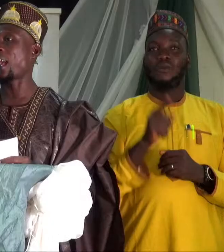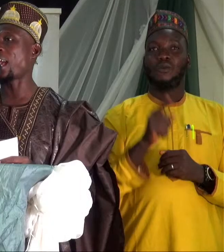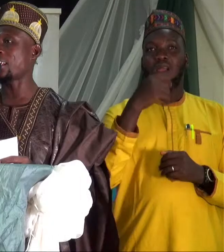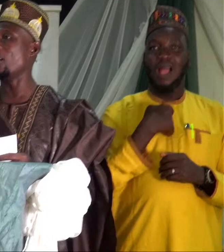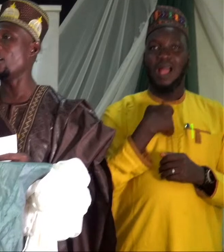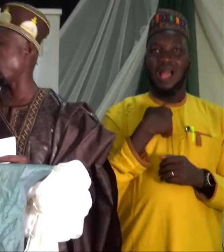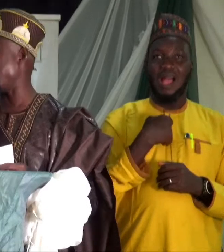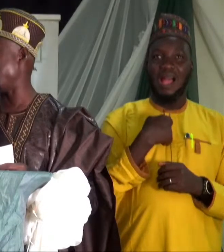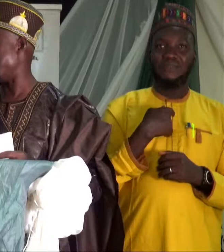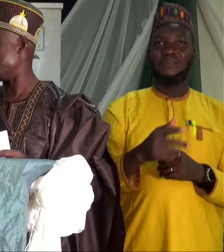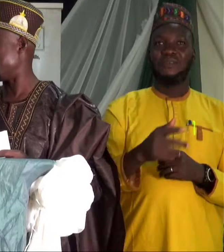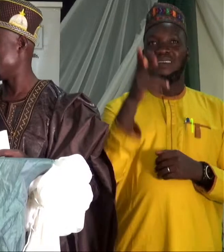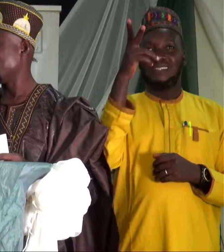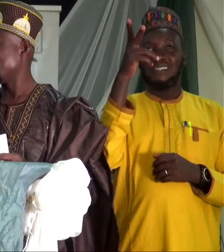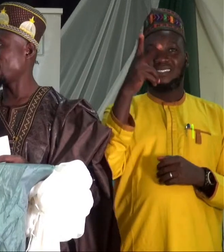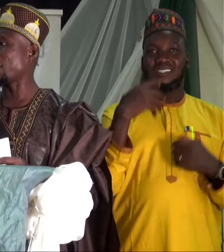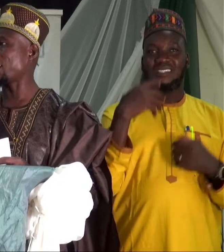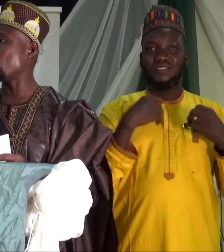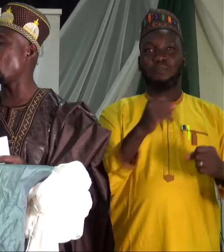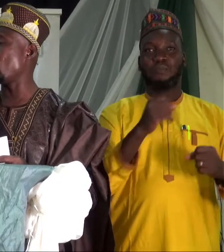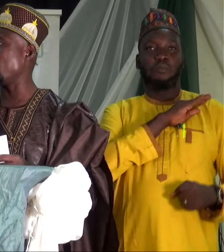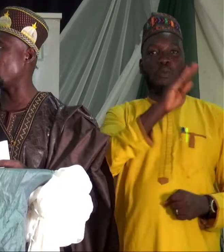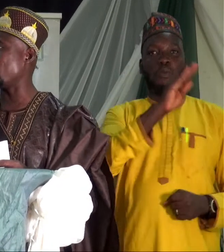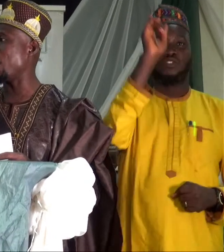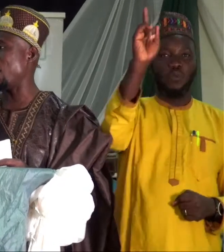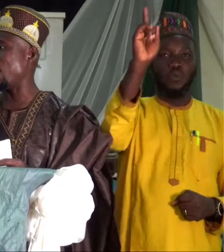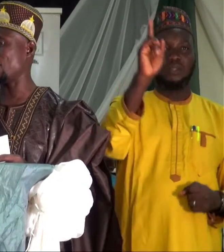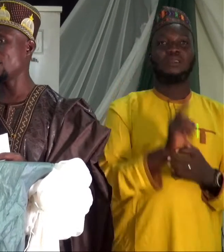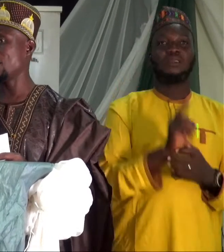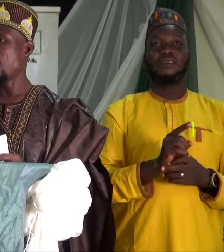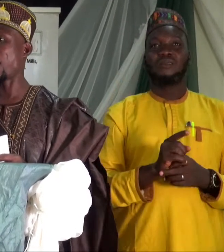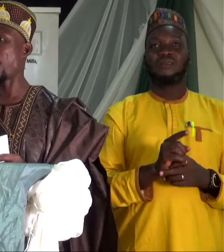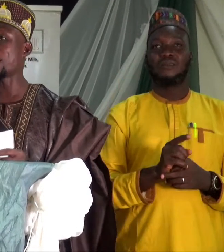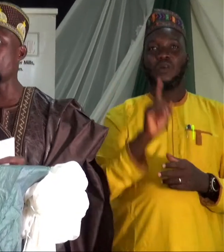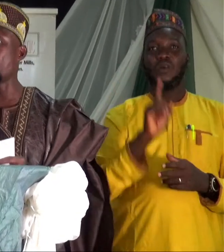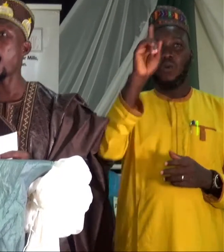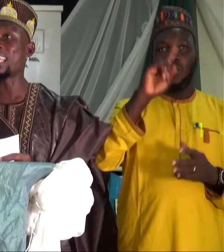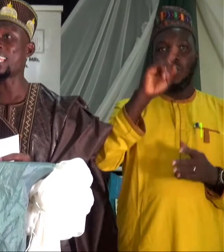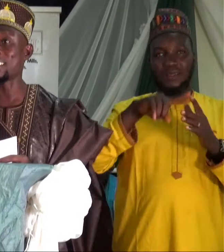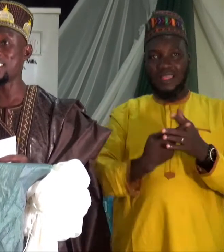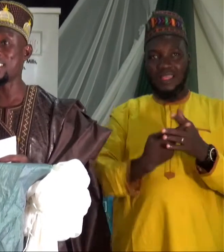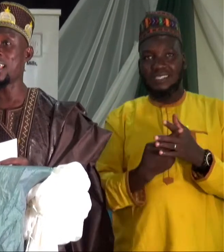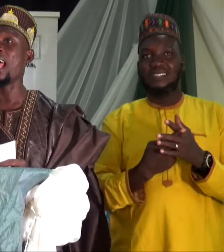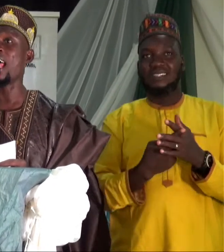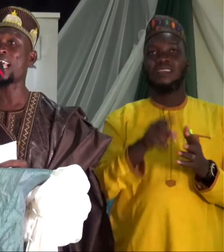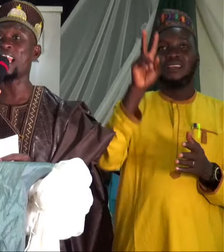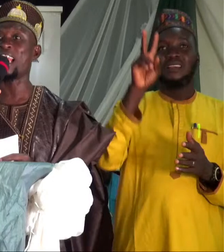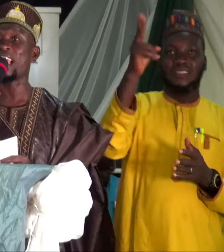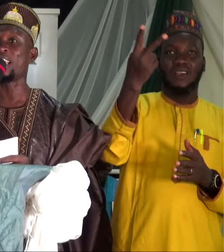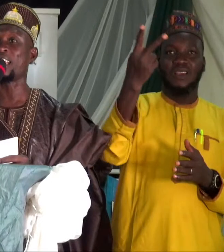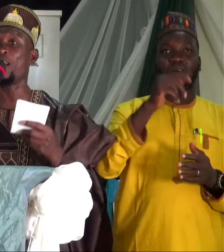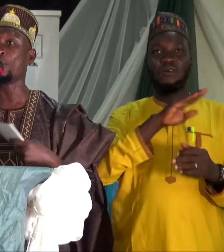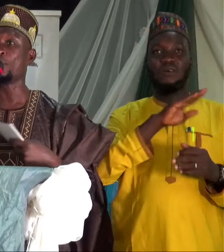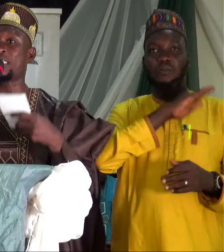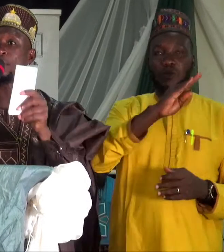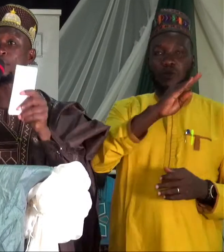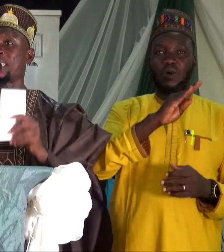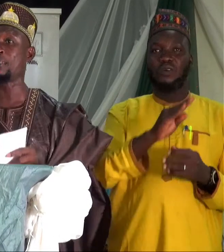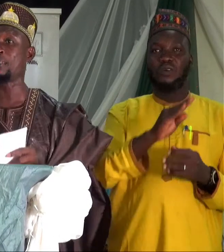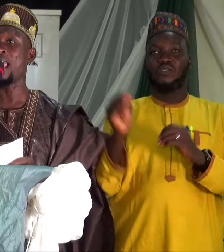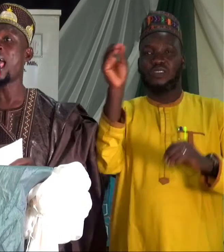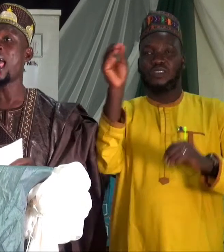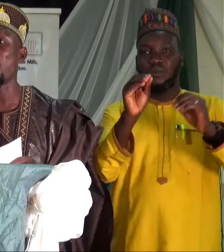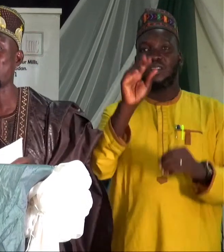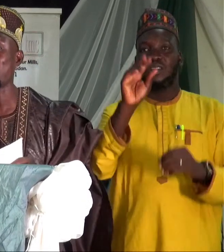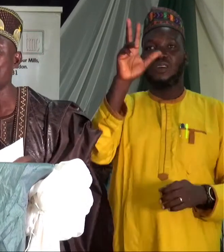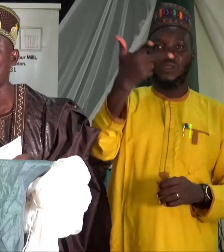Akikan lo dale kakikan to gbe laruge akikan lo wa da si e ra ki elekeni olohun ni se ni ati nbe e